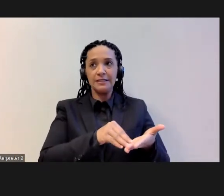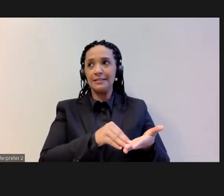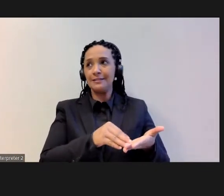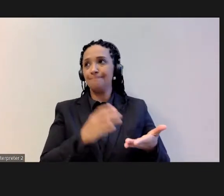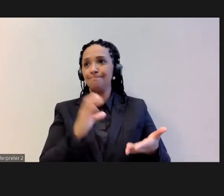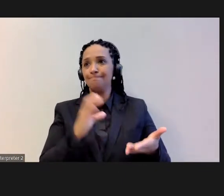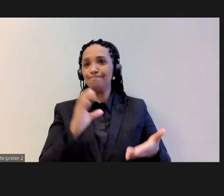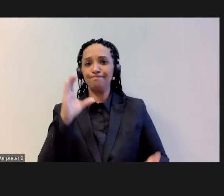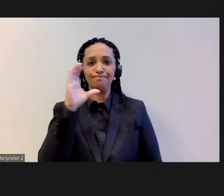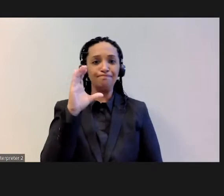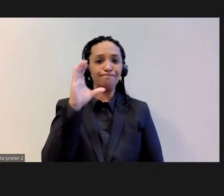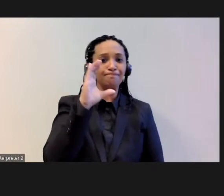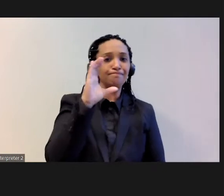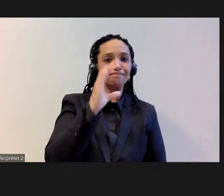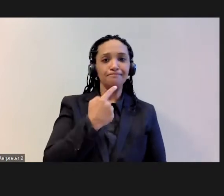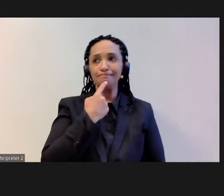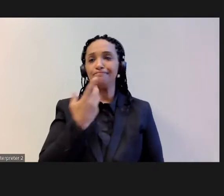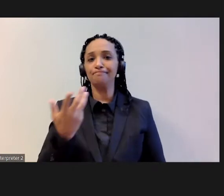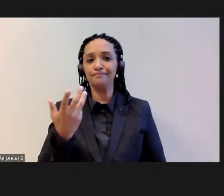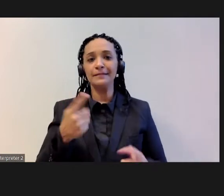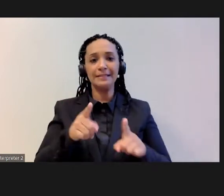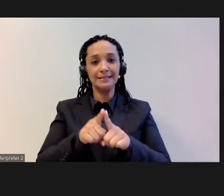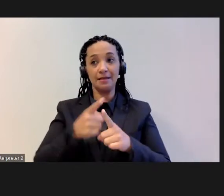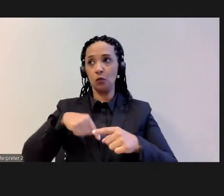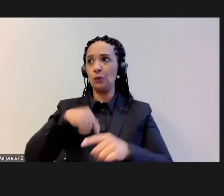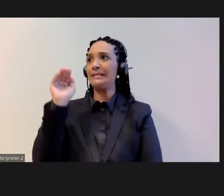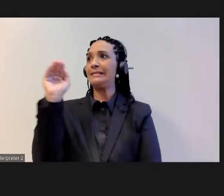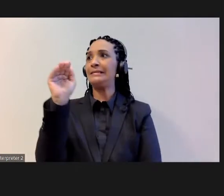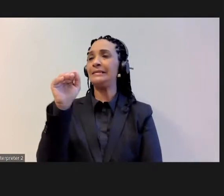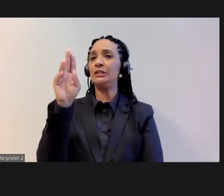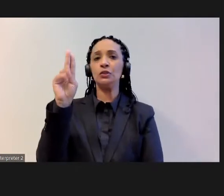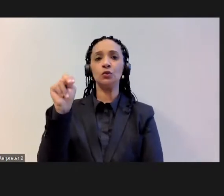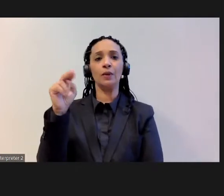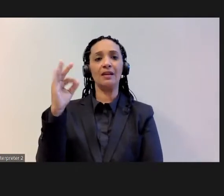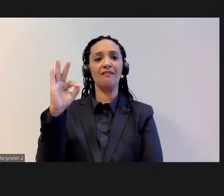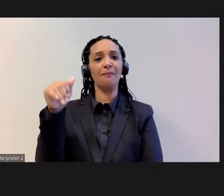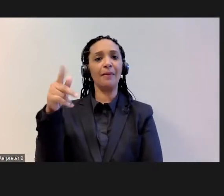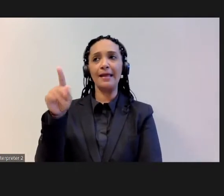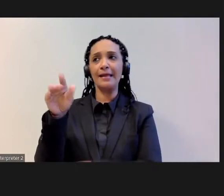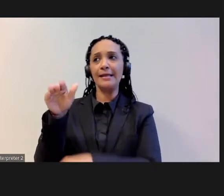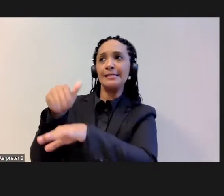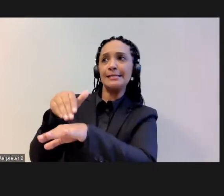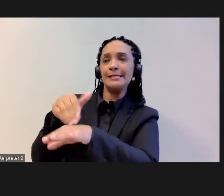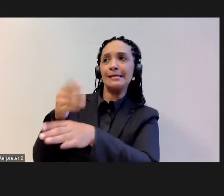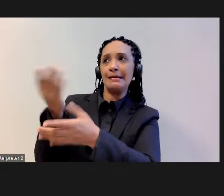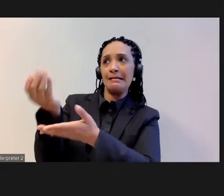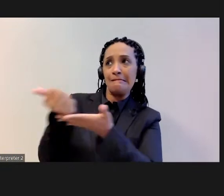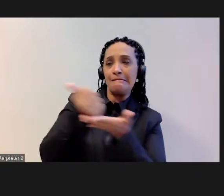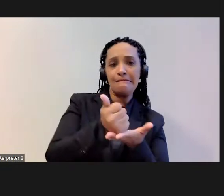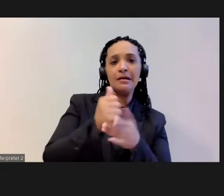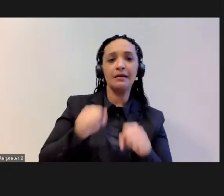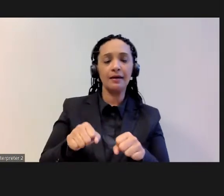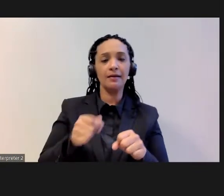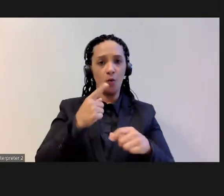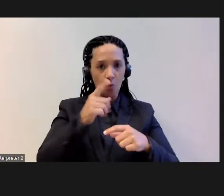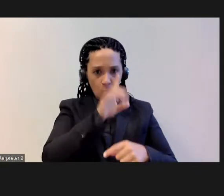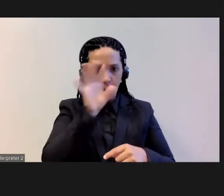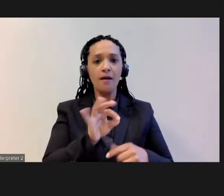and yes, on development partners like ourselves to fill the gap. But the challenge with that is that it's